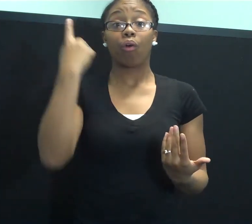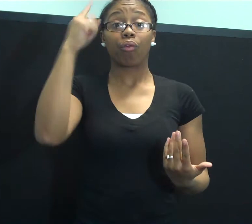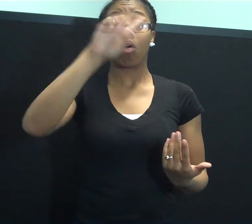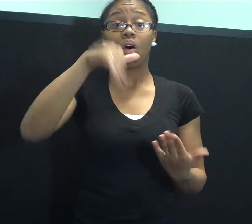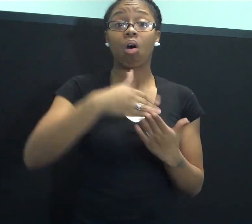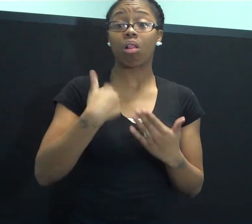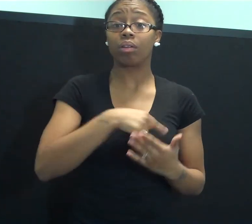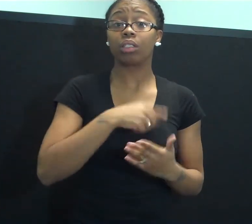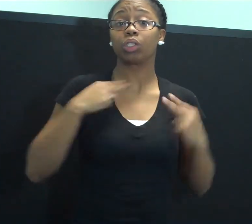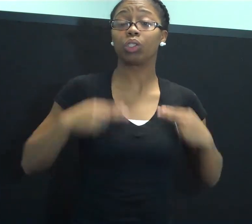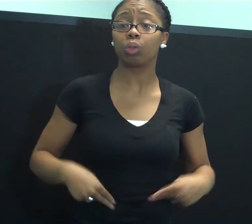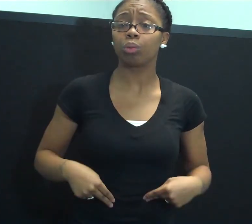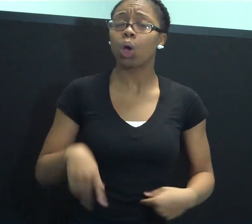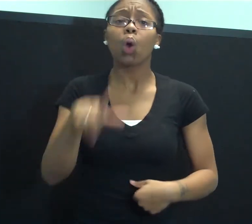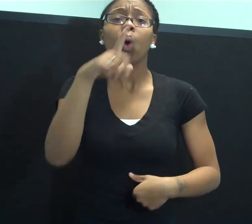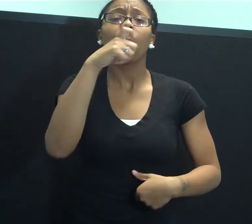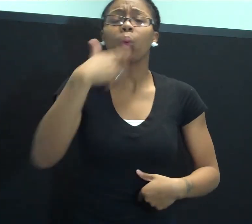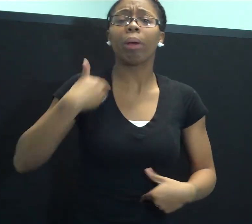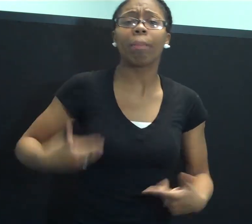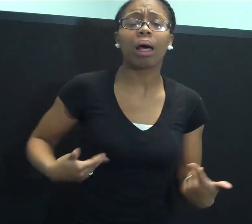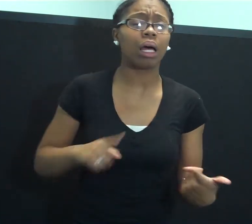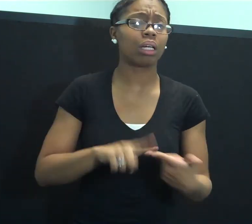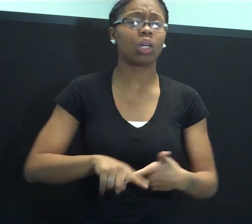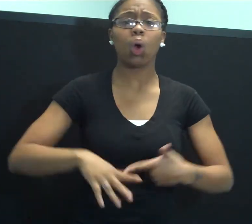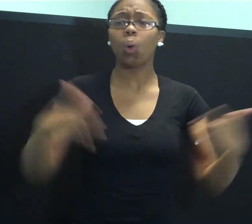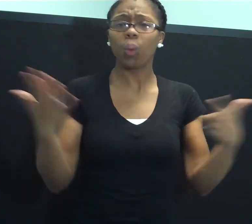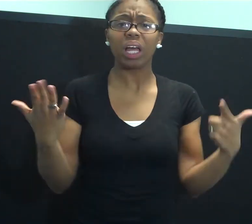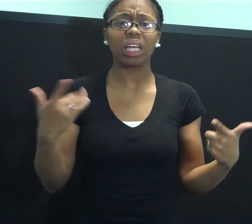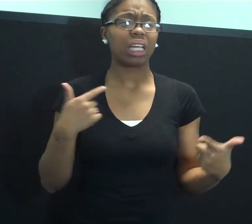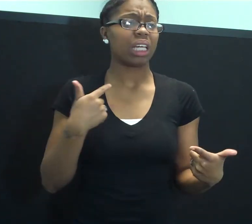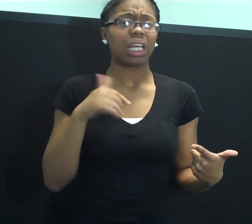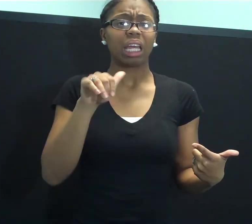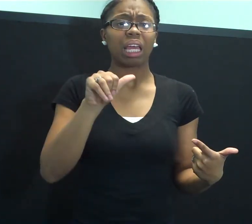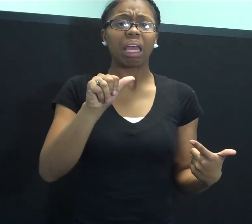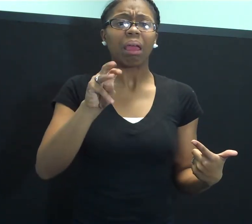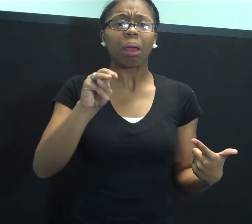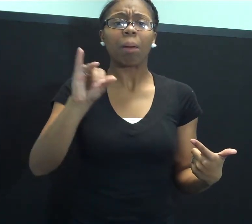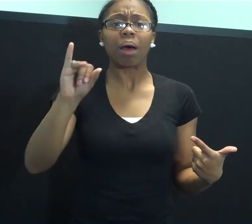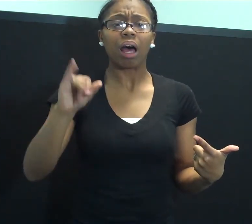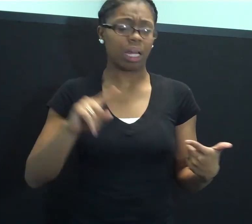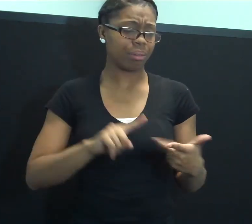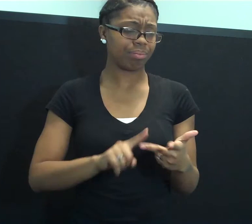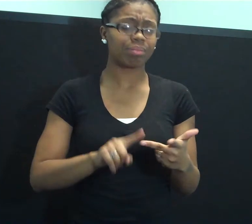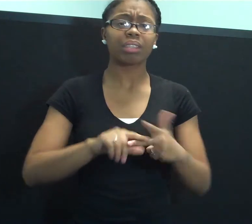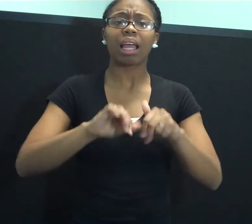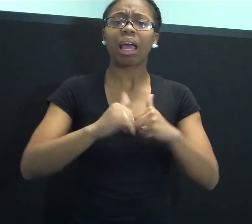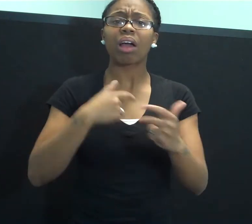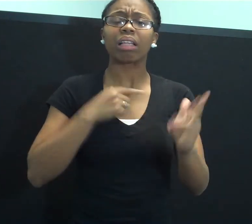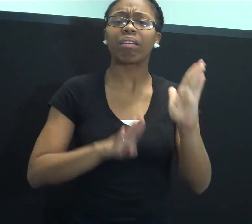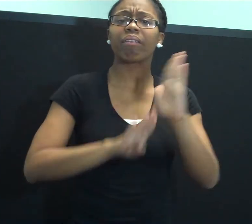Who am I? What am I really? And how can I develop my full potential